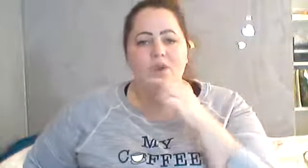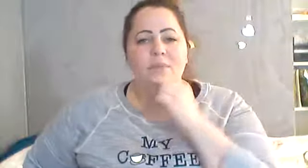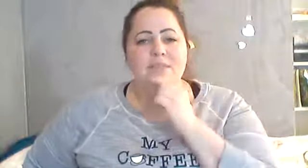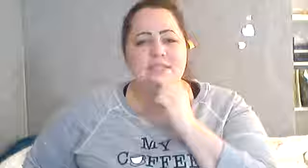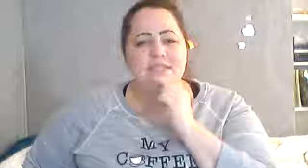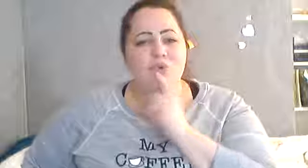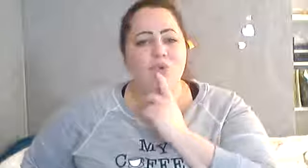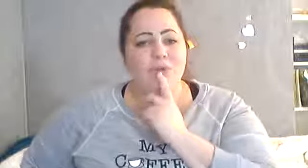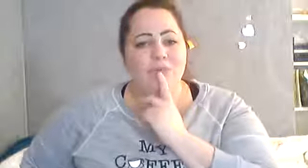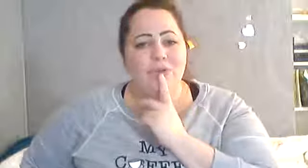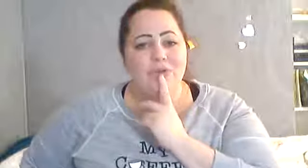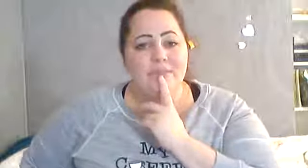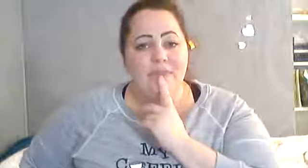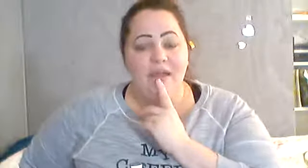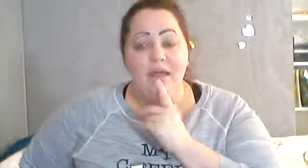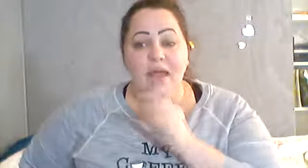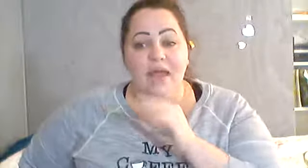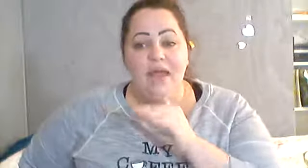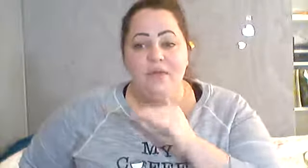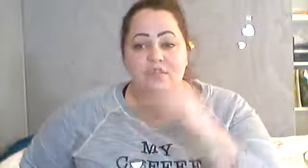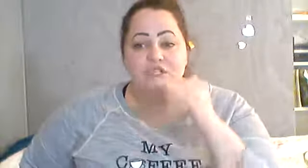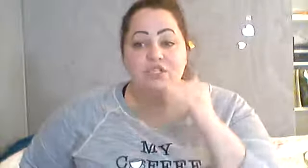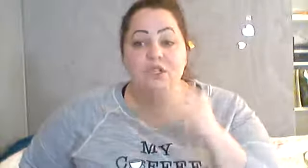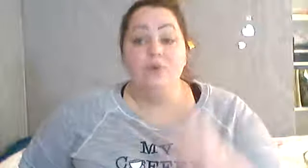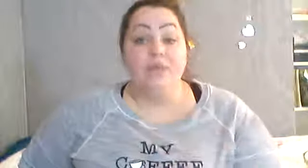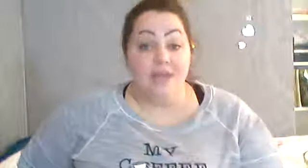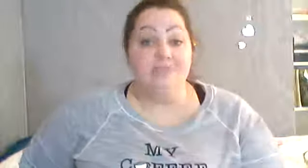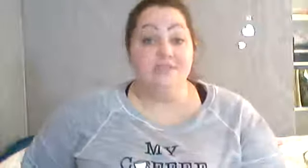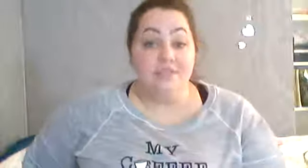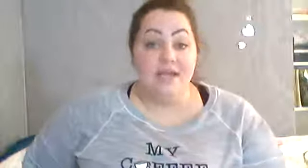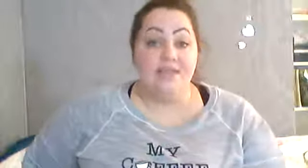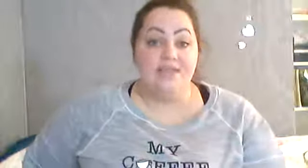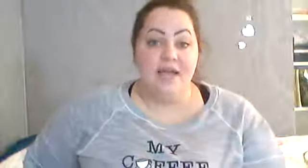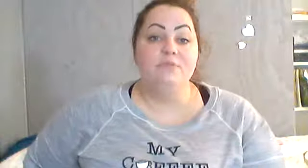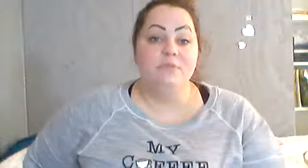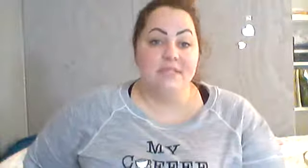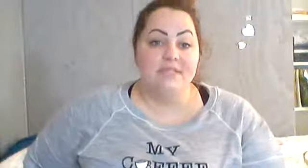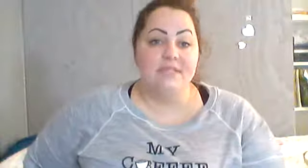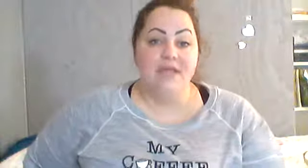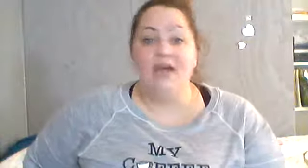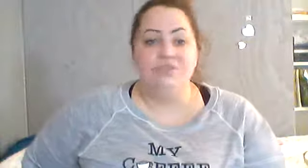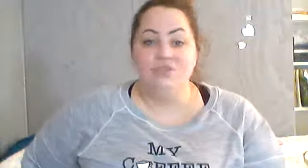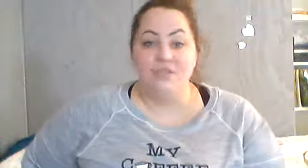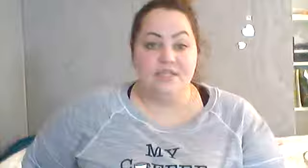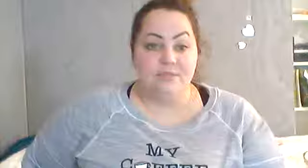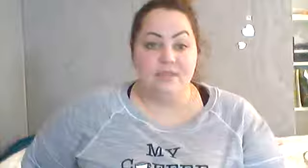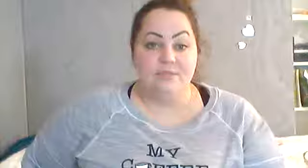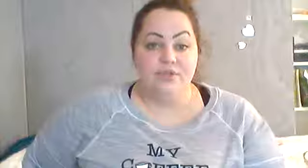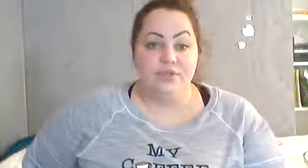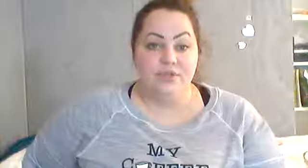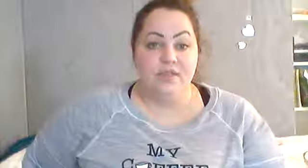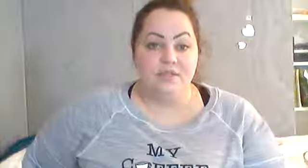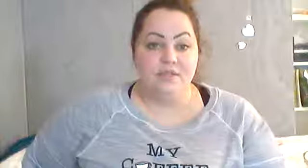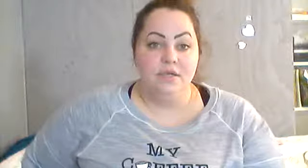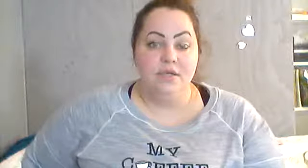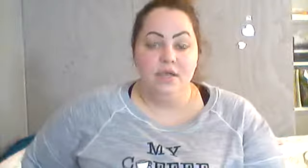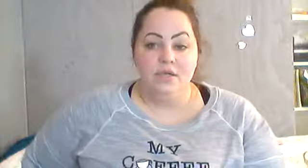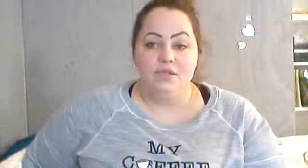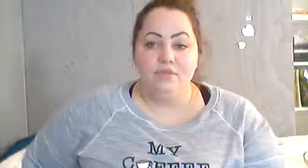normally says like normal or something. And you can yes, that helps immensely. I have to do that sometimes on certain things. So if